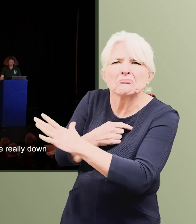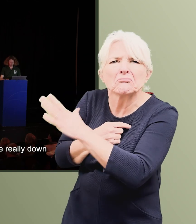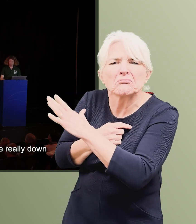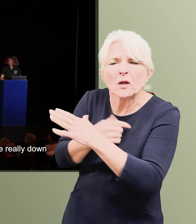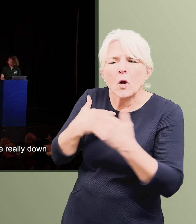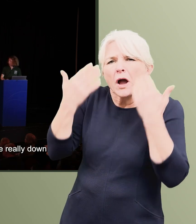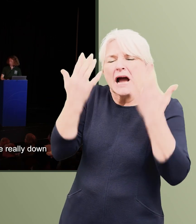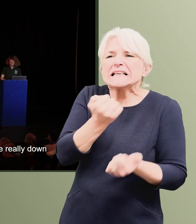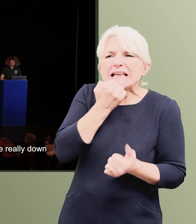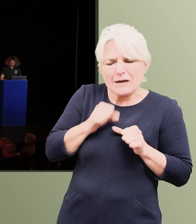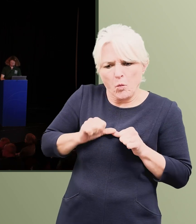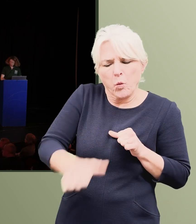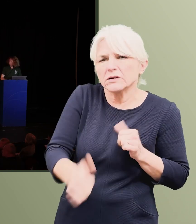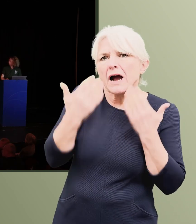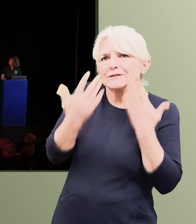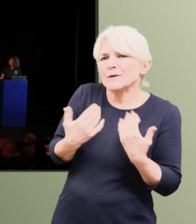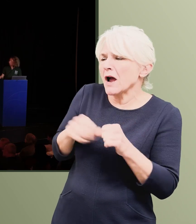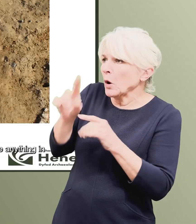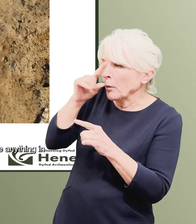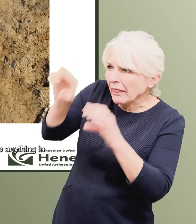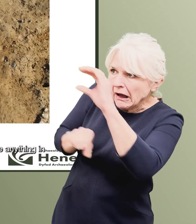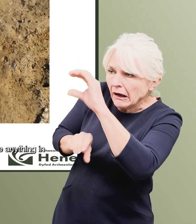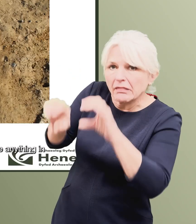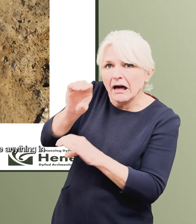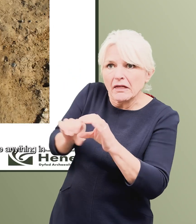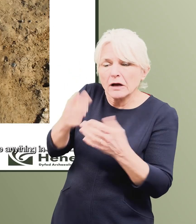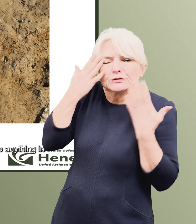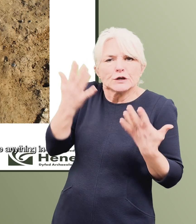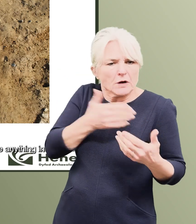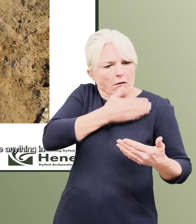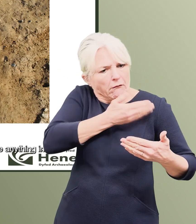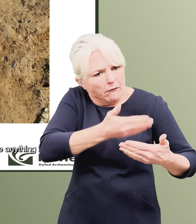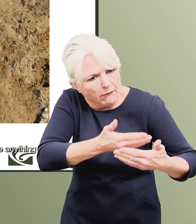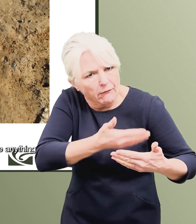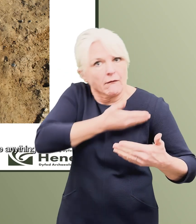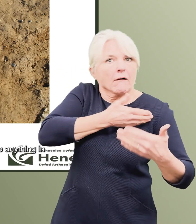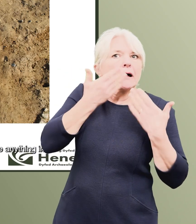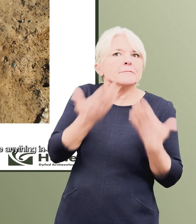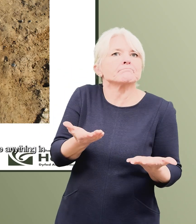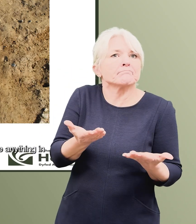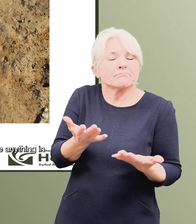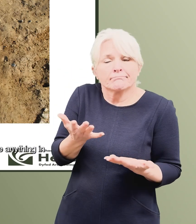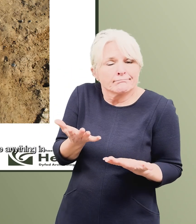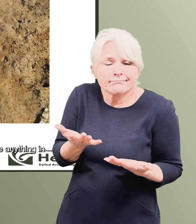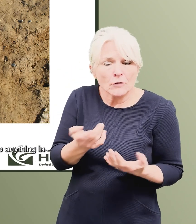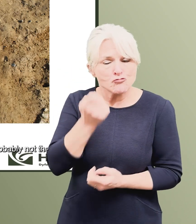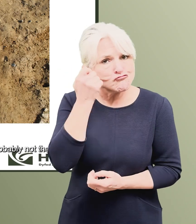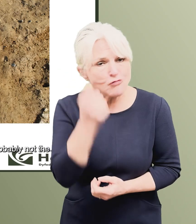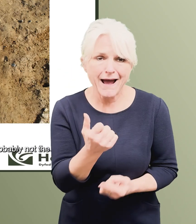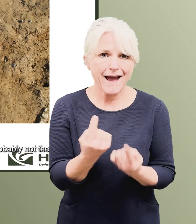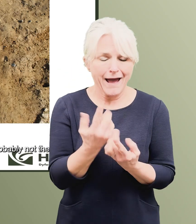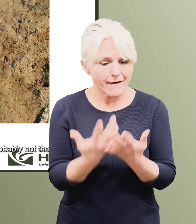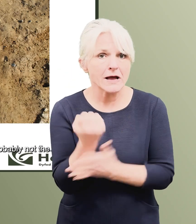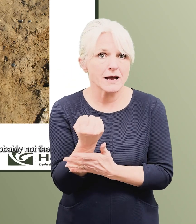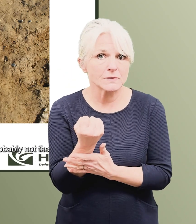objects either way. We also had a fair amount of pits which didn't have anything in them. That's an important thing to